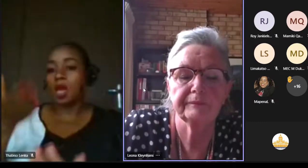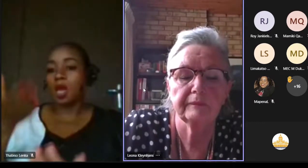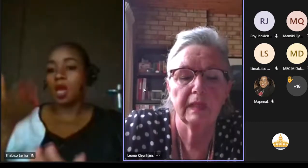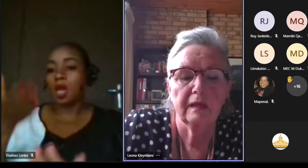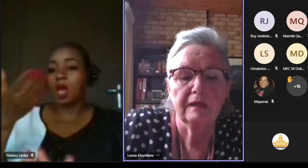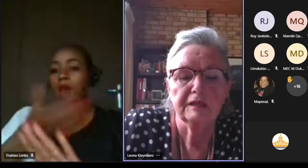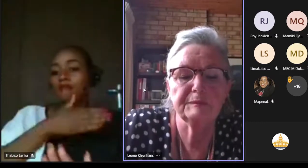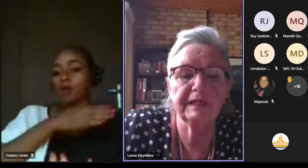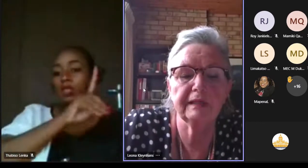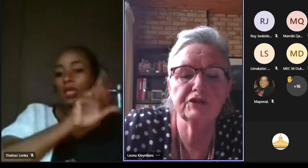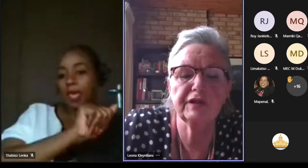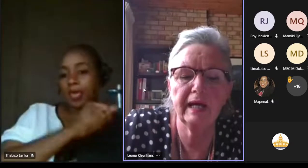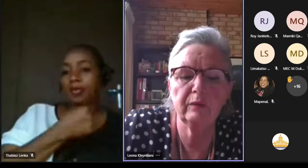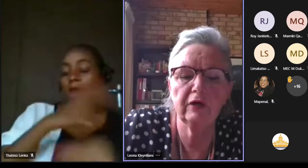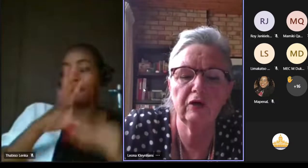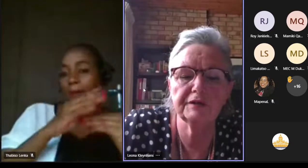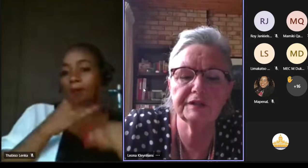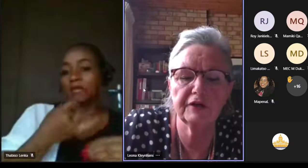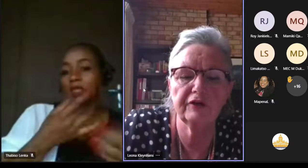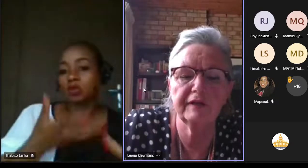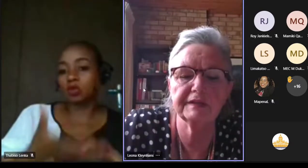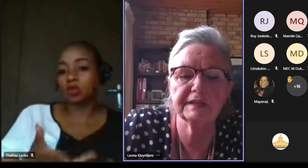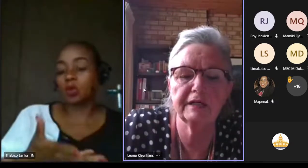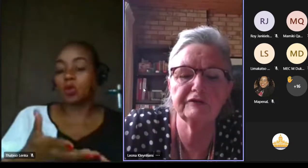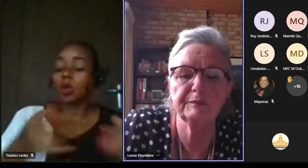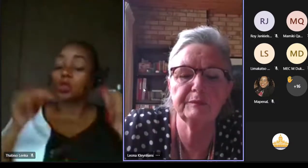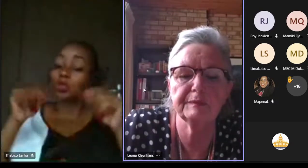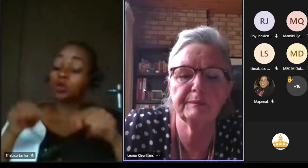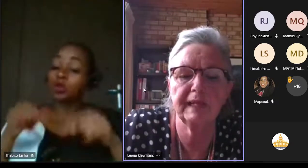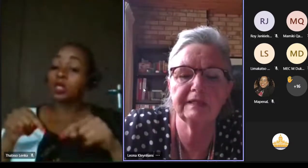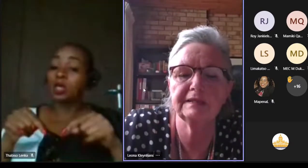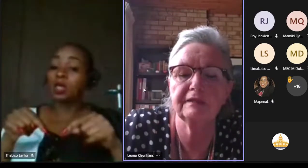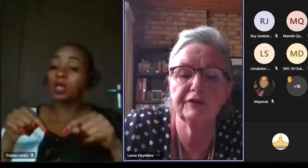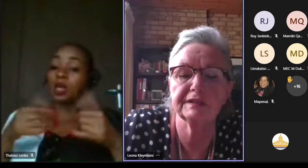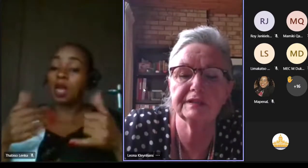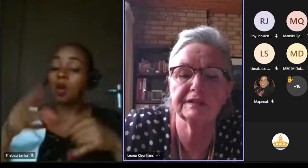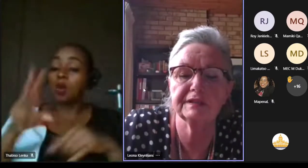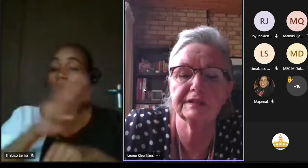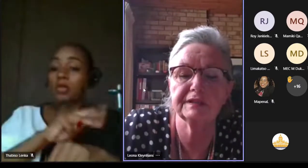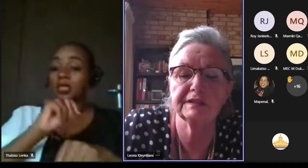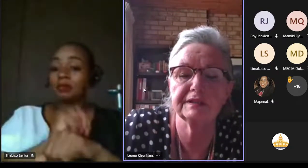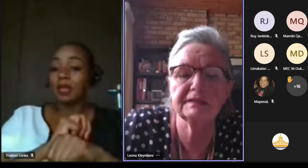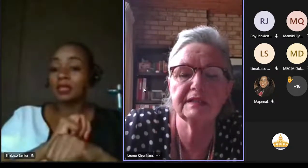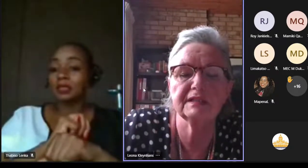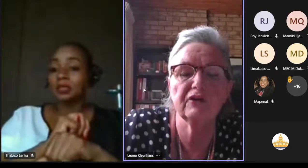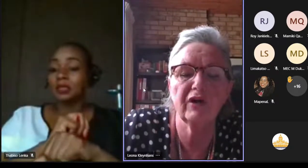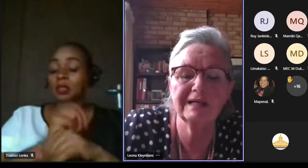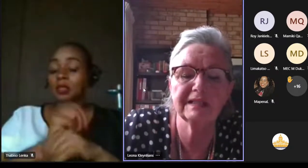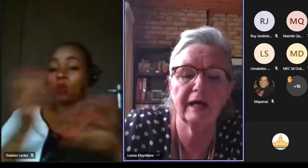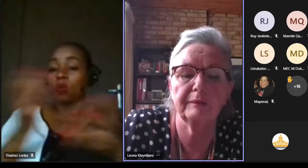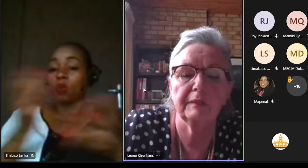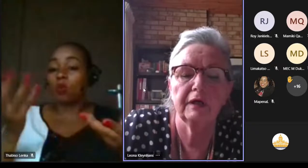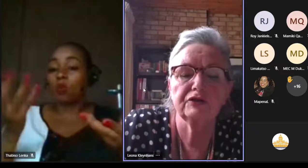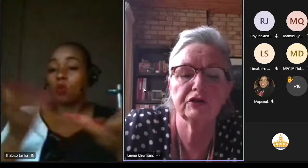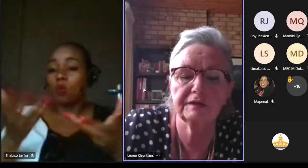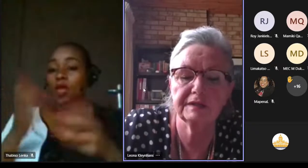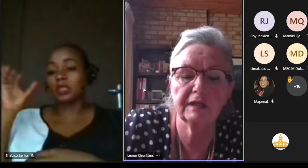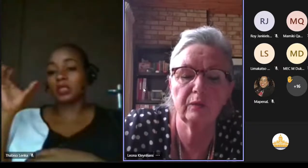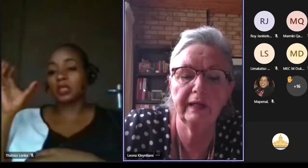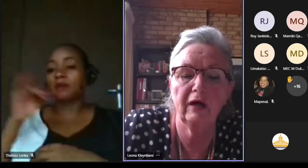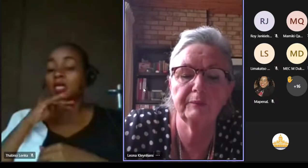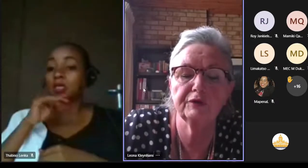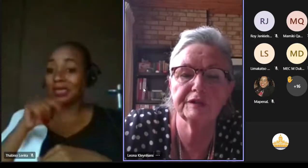Ziller. Speaker, today we are considering the state of municipalities in the Free State. This is the right time